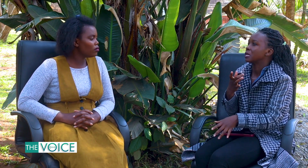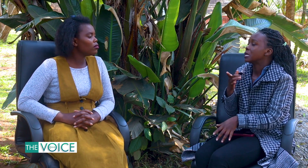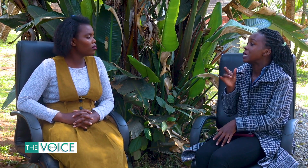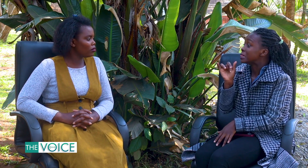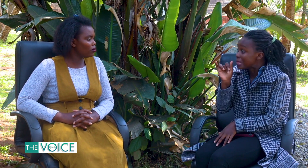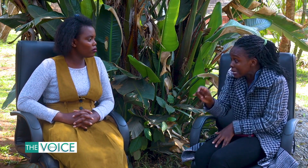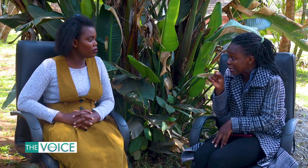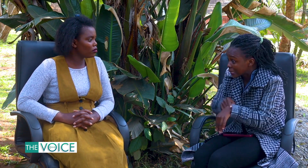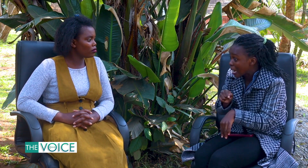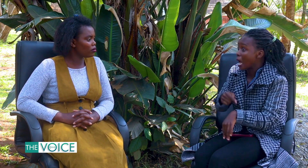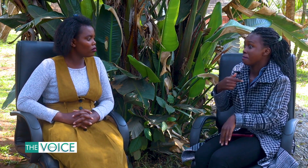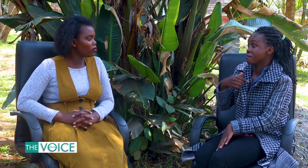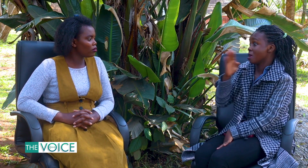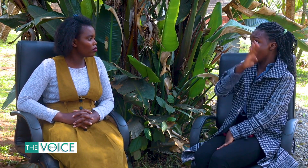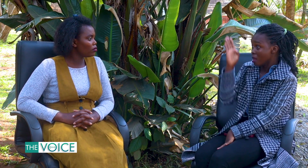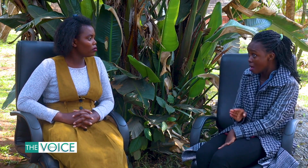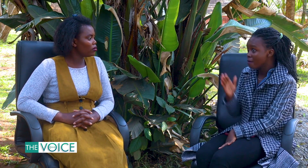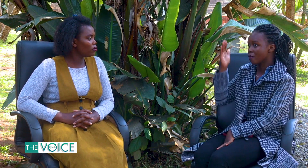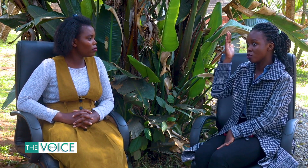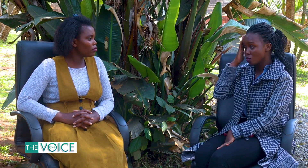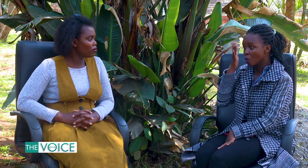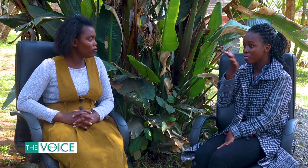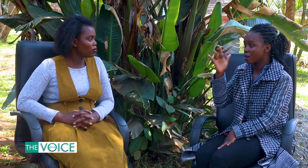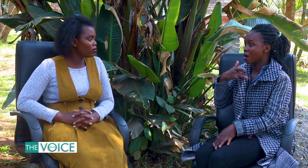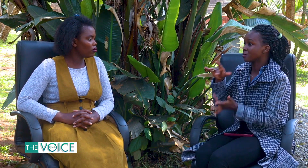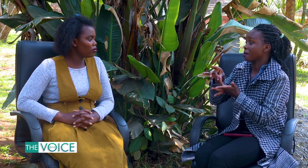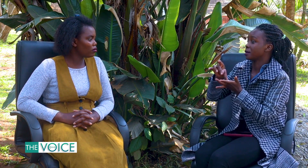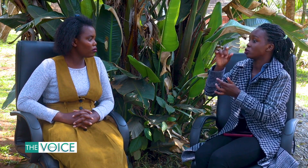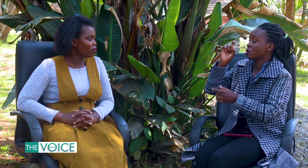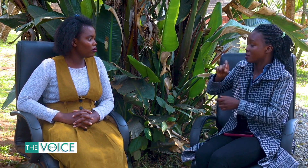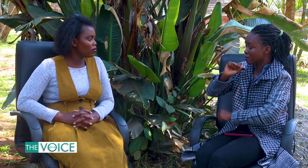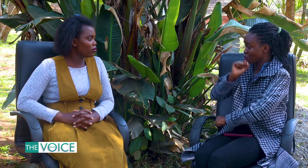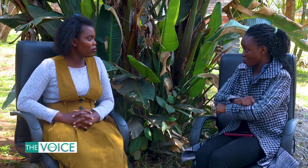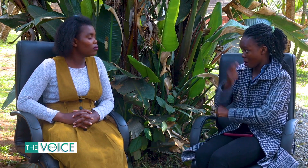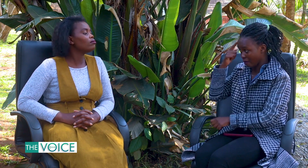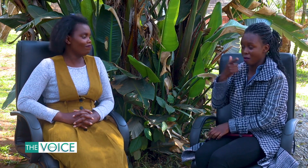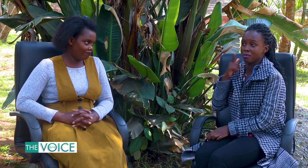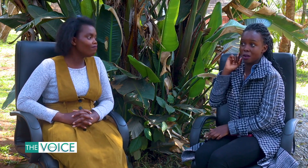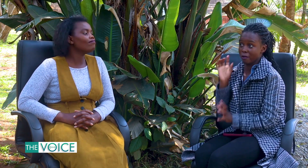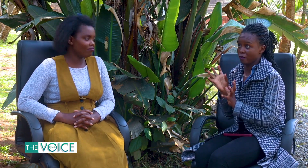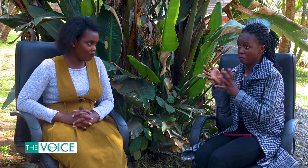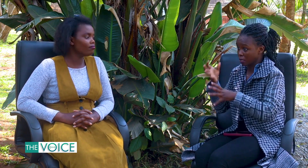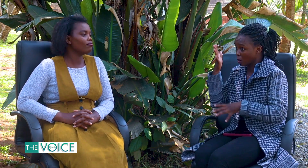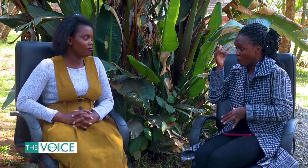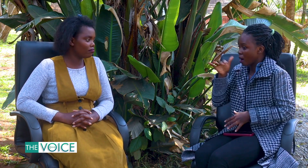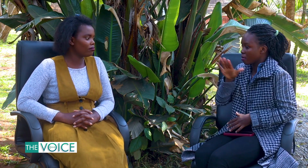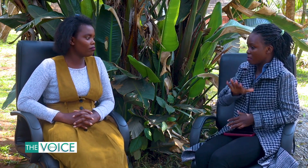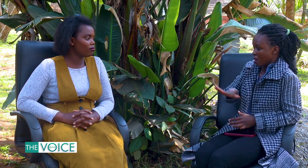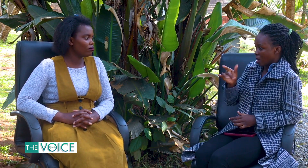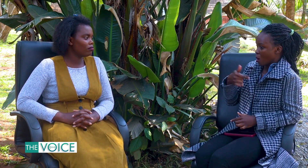old. This time, I had never known about special need education or a school for the deaf or anything